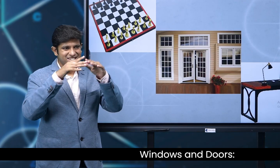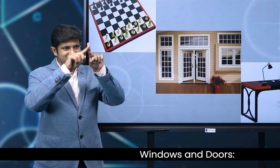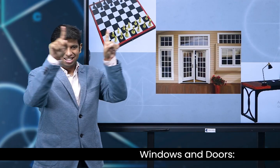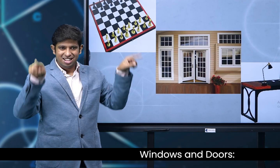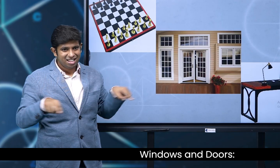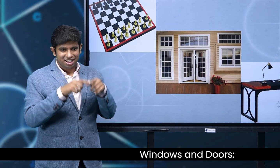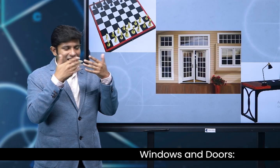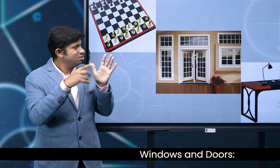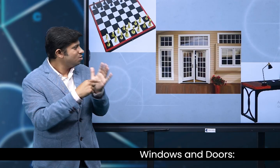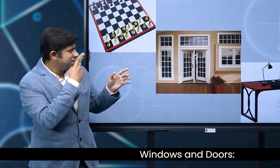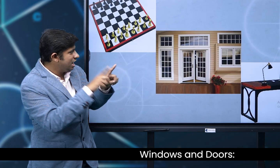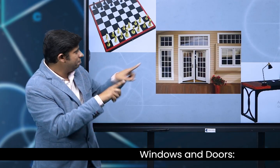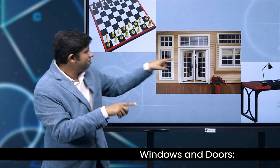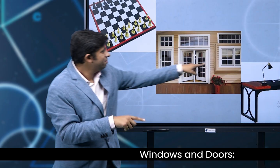Windows and doors.